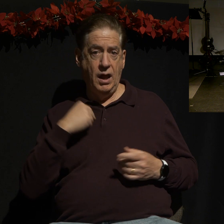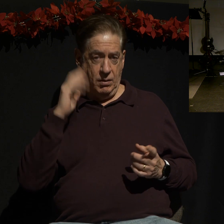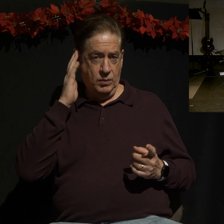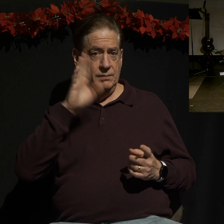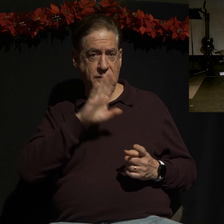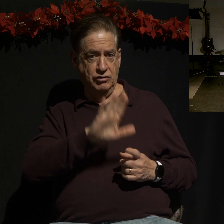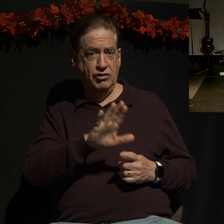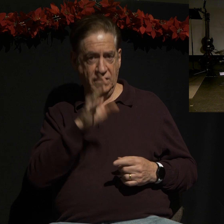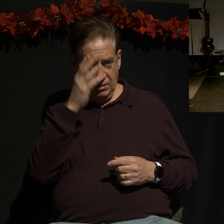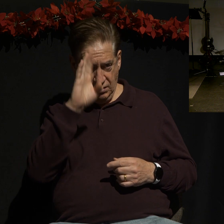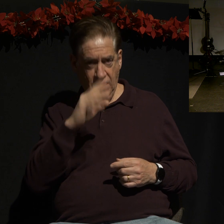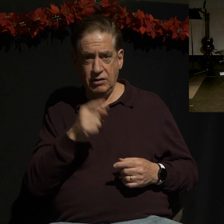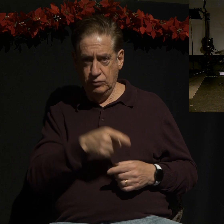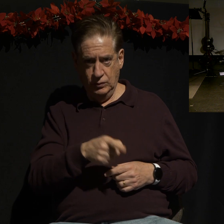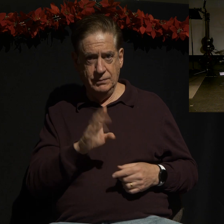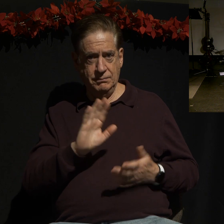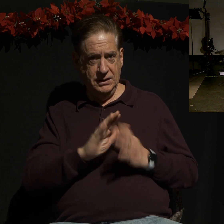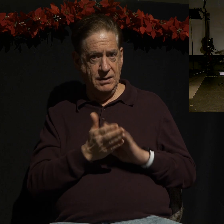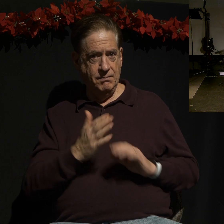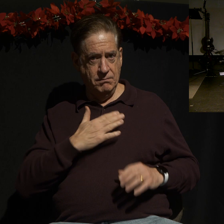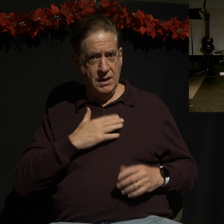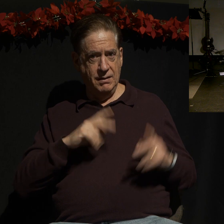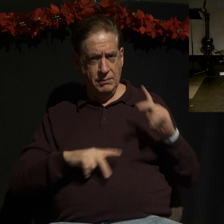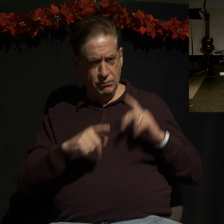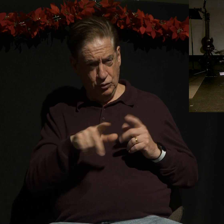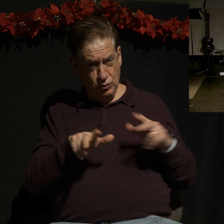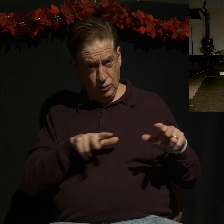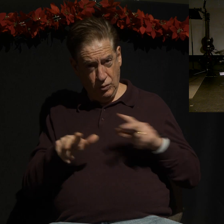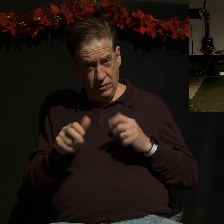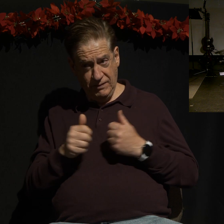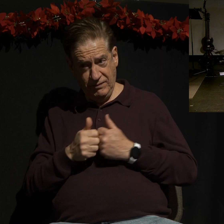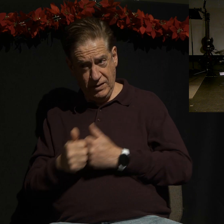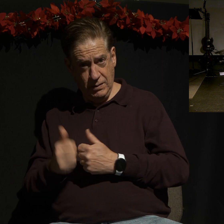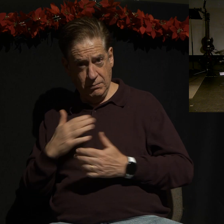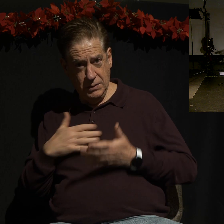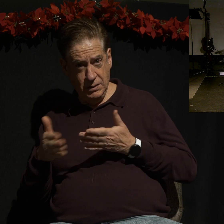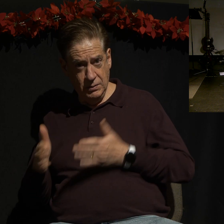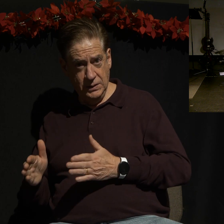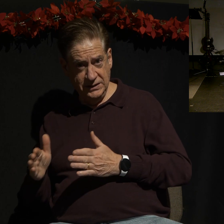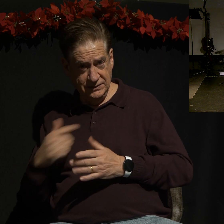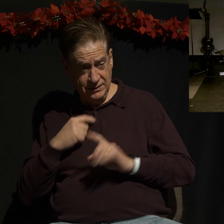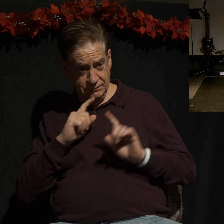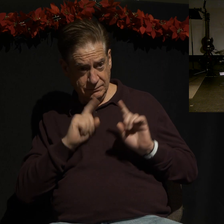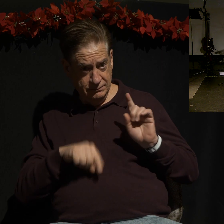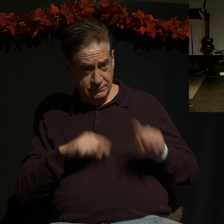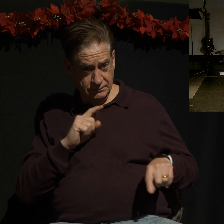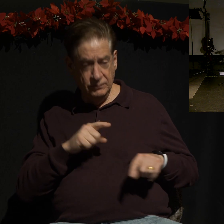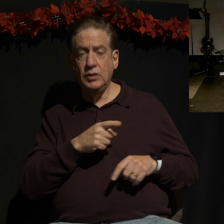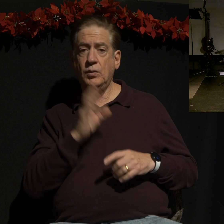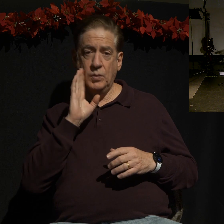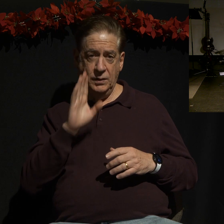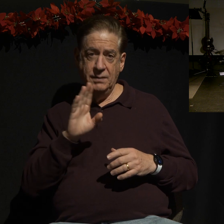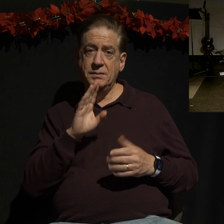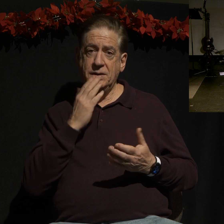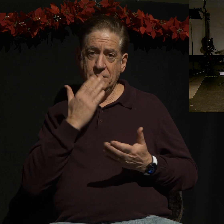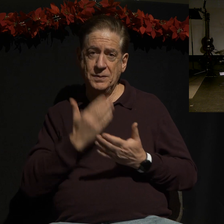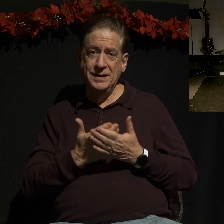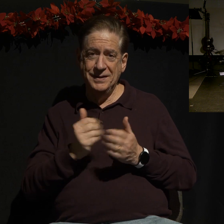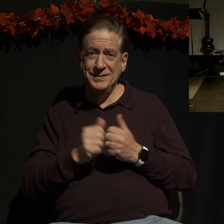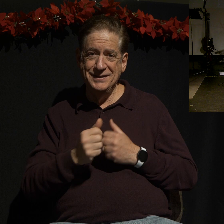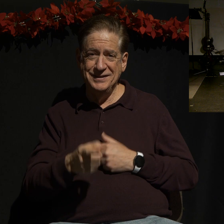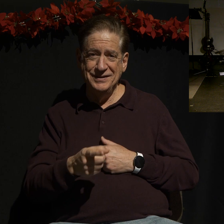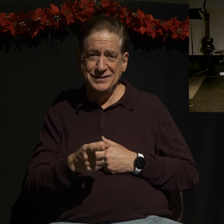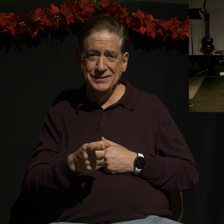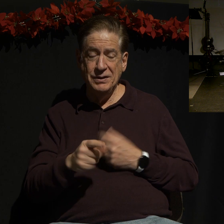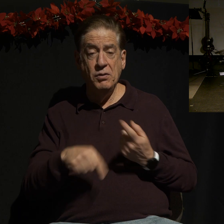people. And walk in all the ways that I commanded you, that it may be well with you." When he